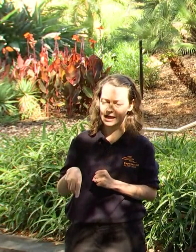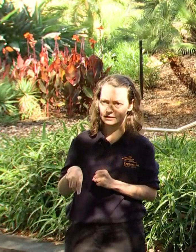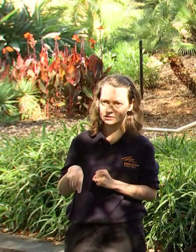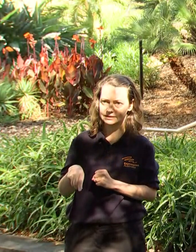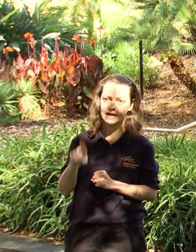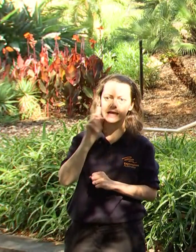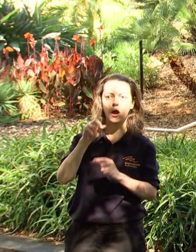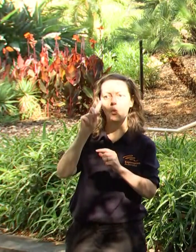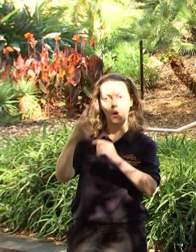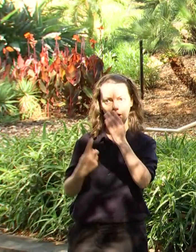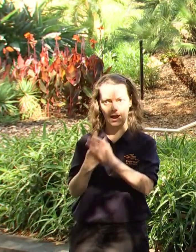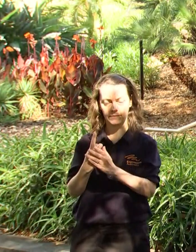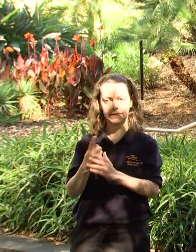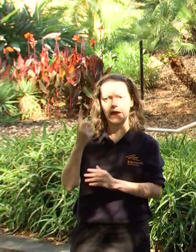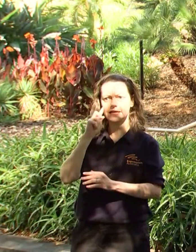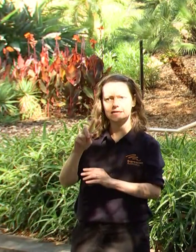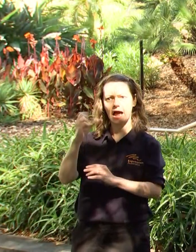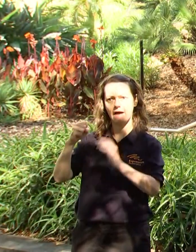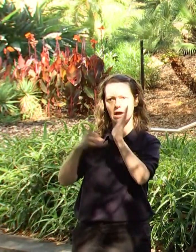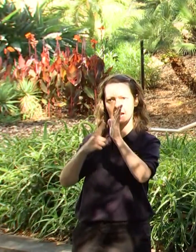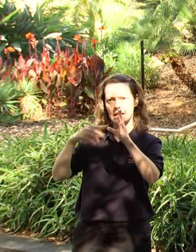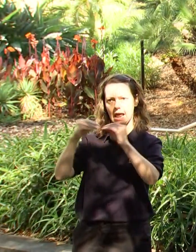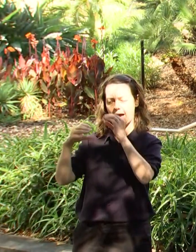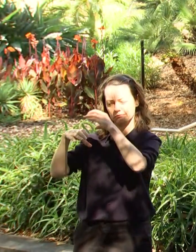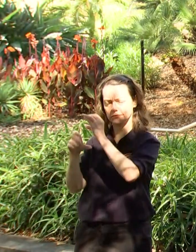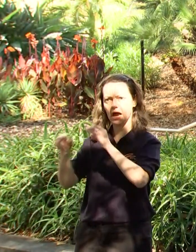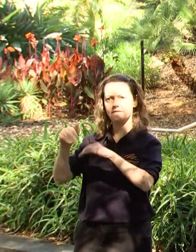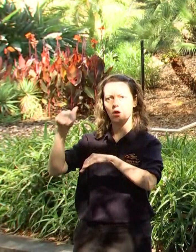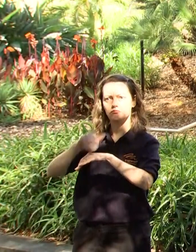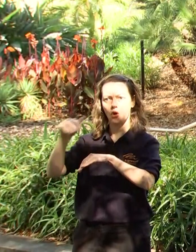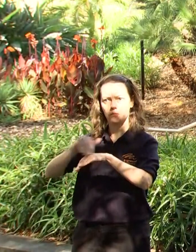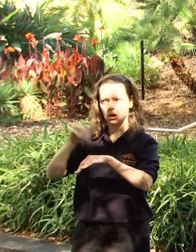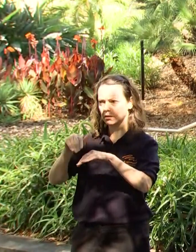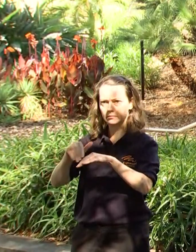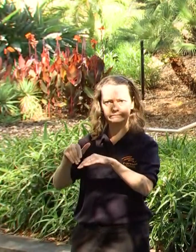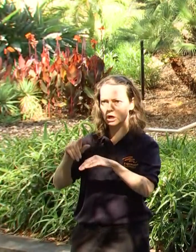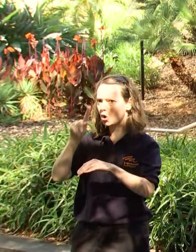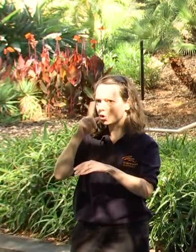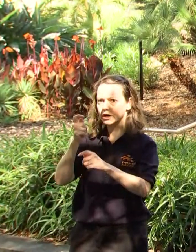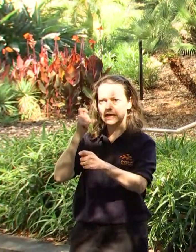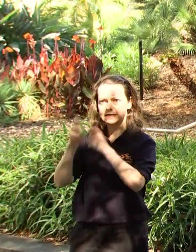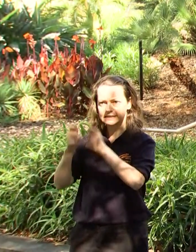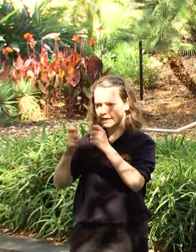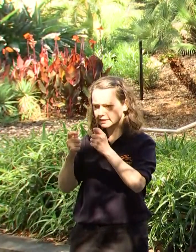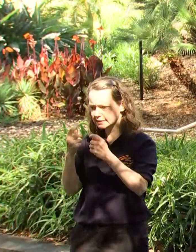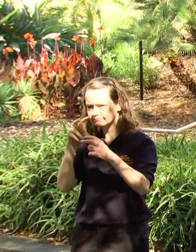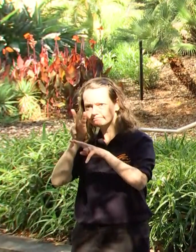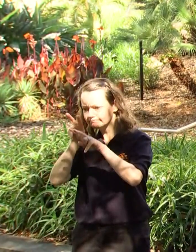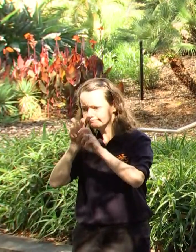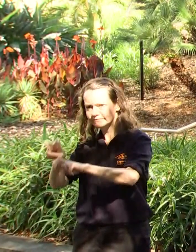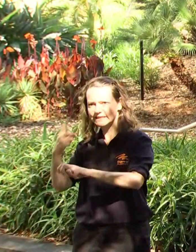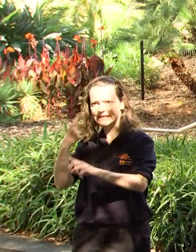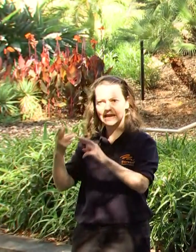hardware problem at one of the private laboratories overnight. That was rectified at 3 a.m, so I want to thank that private business and their staff